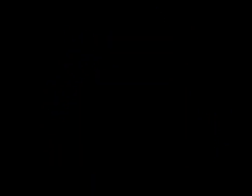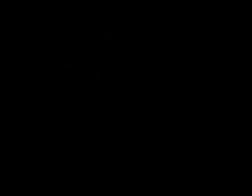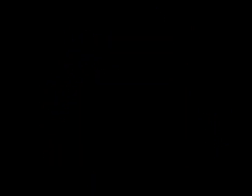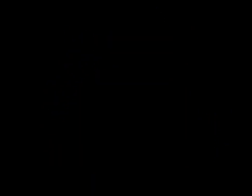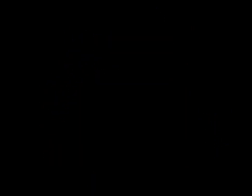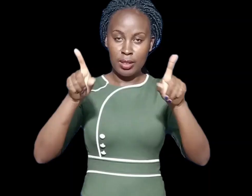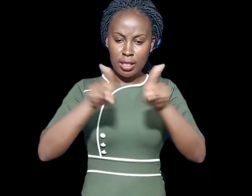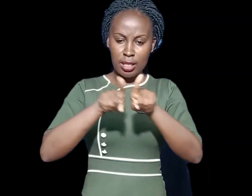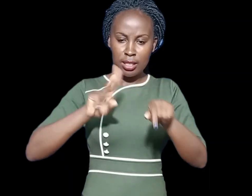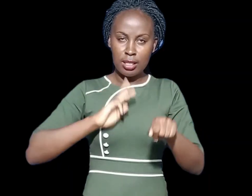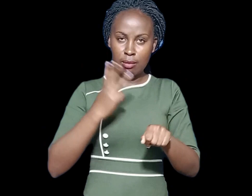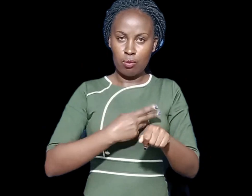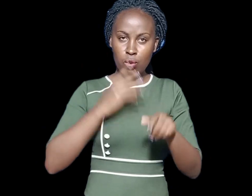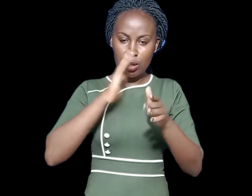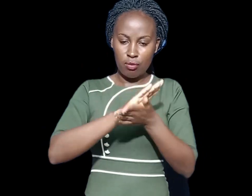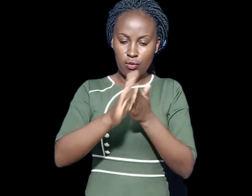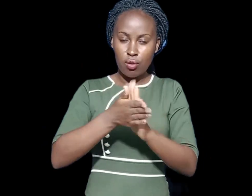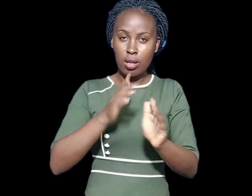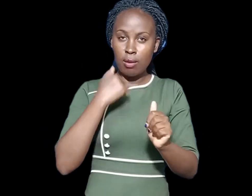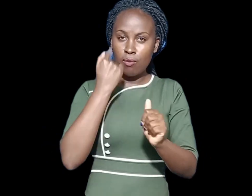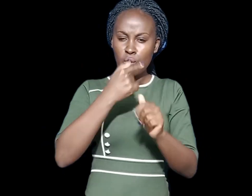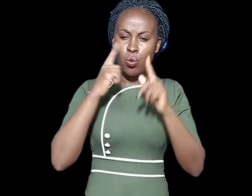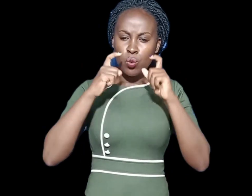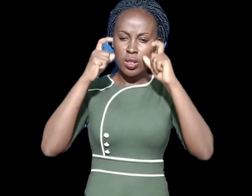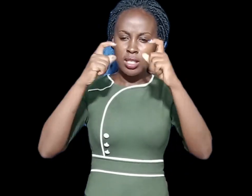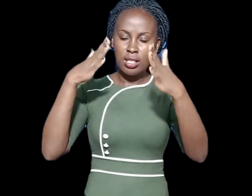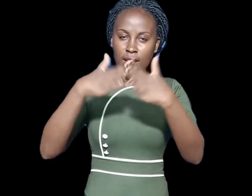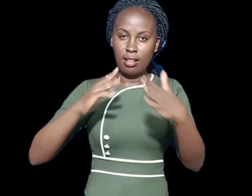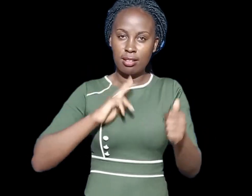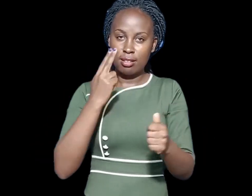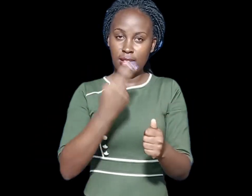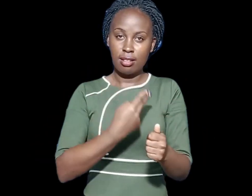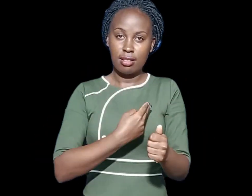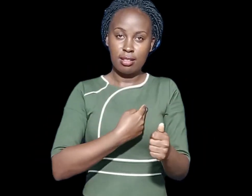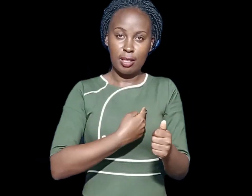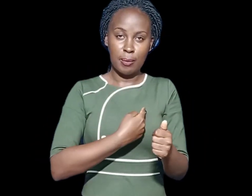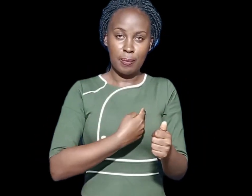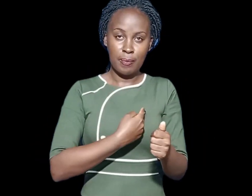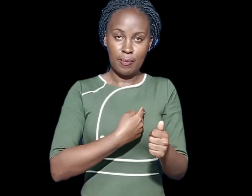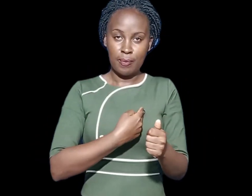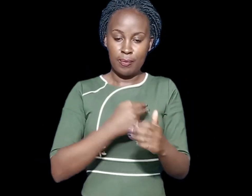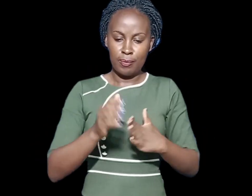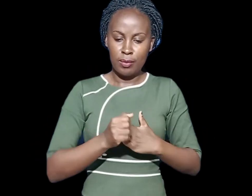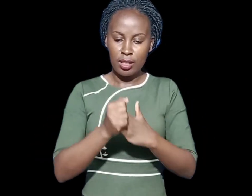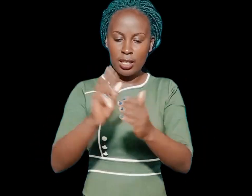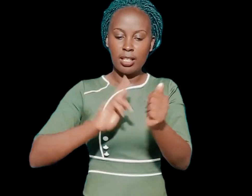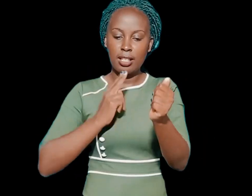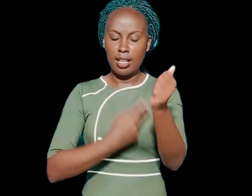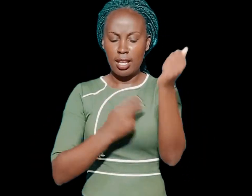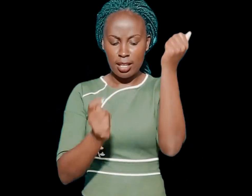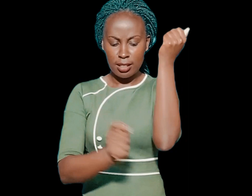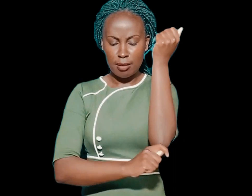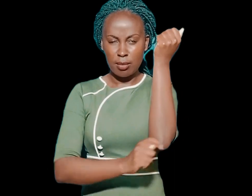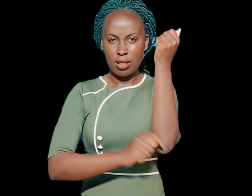Forgive those who sin Against us And lead us not into temptation